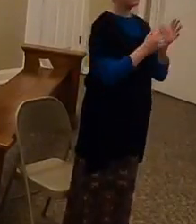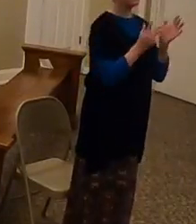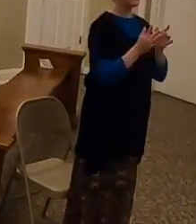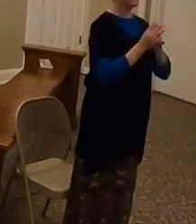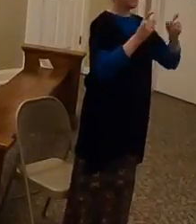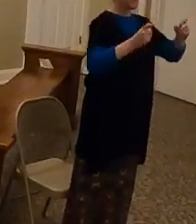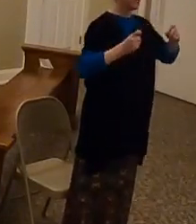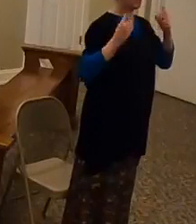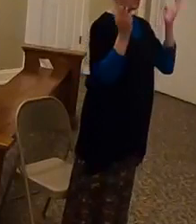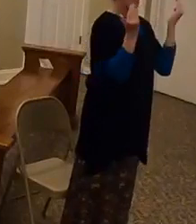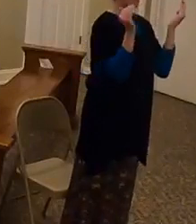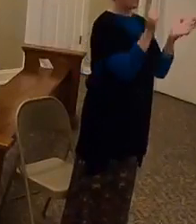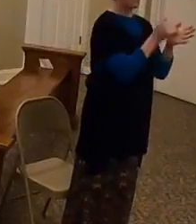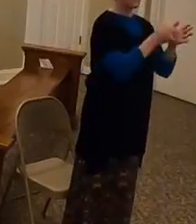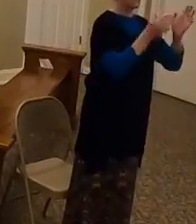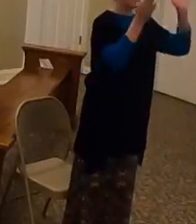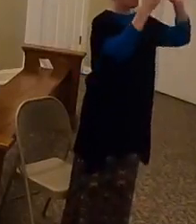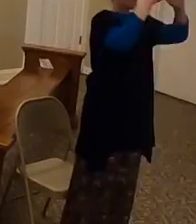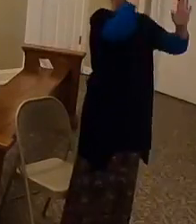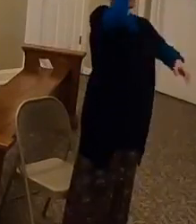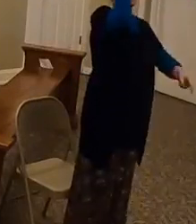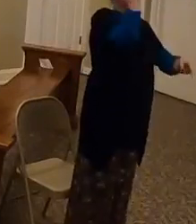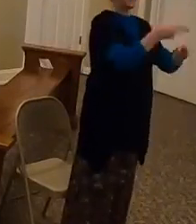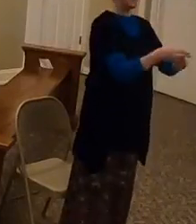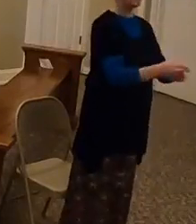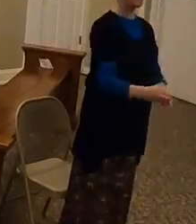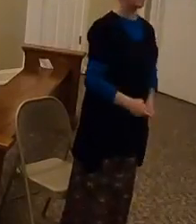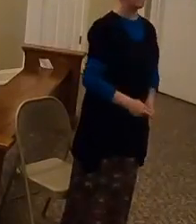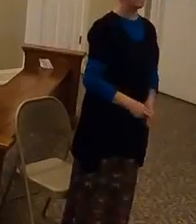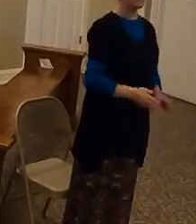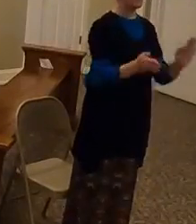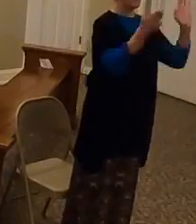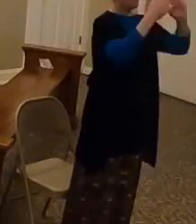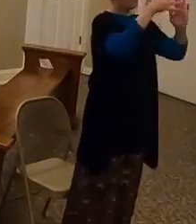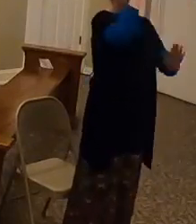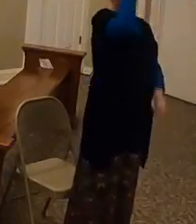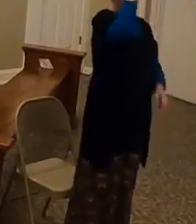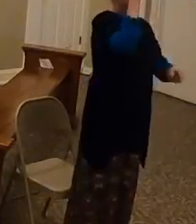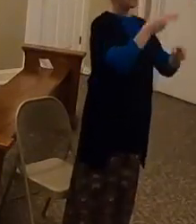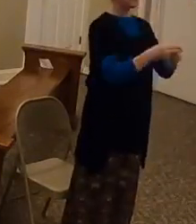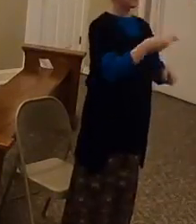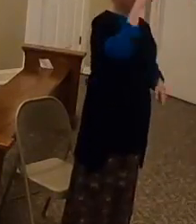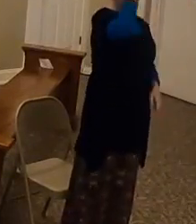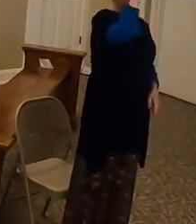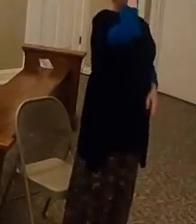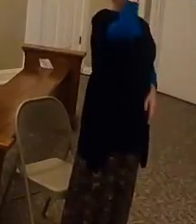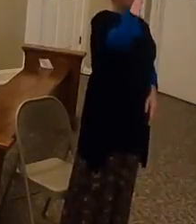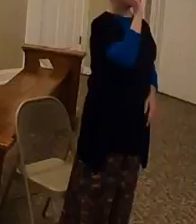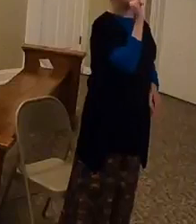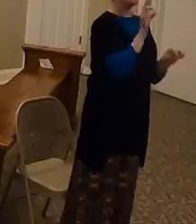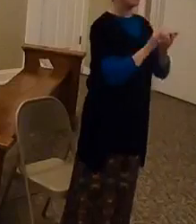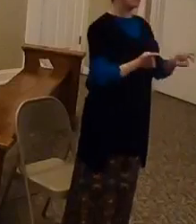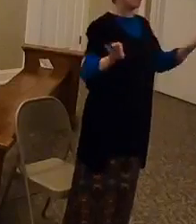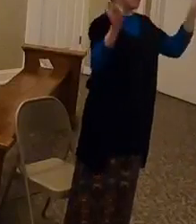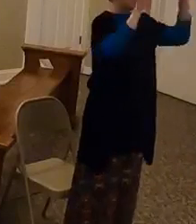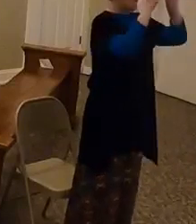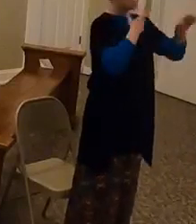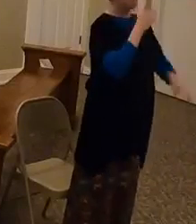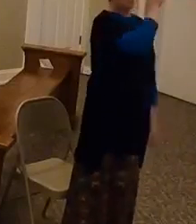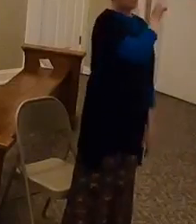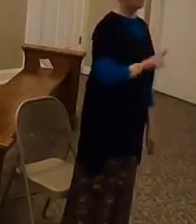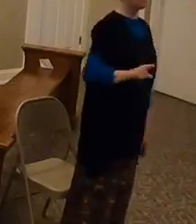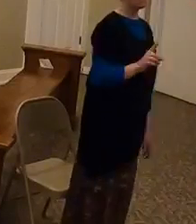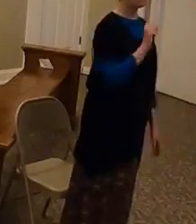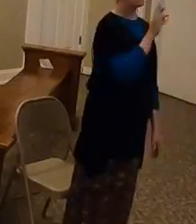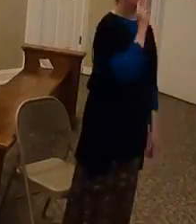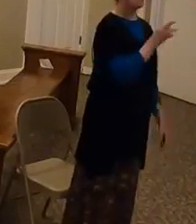Hallelujah, Jesus. Come on, that's it. Praise his name. Praise his name. He is worthy. My